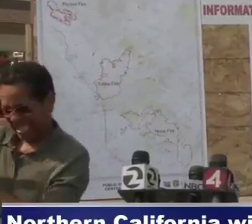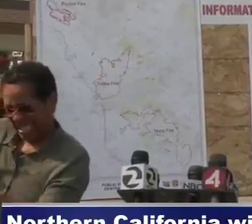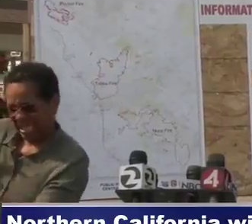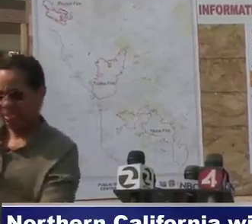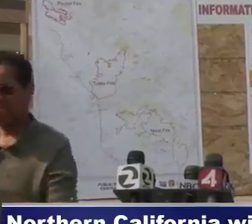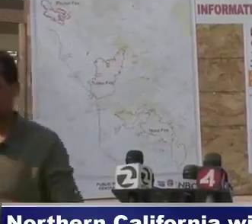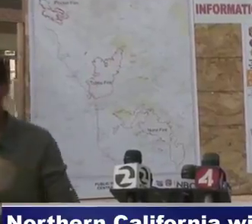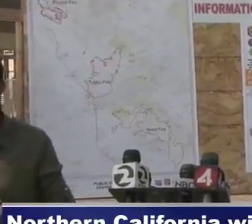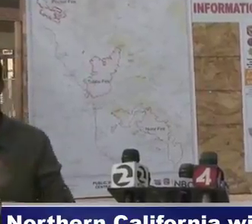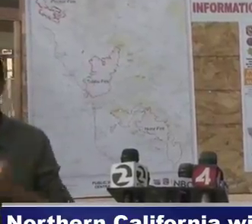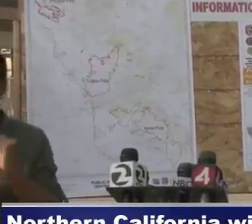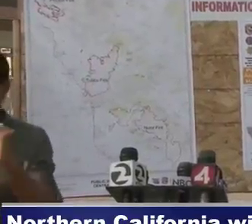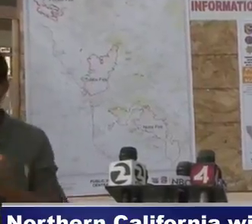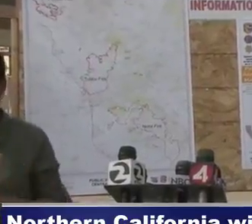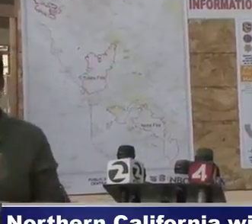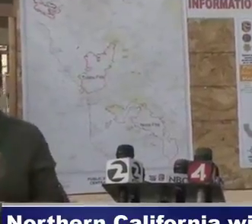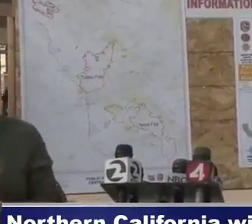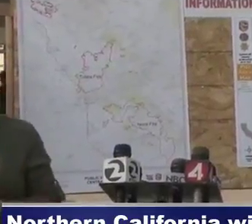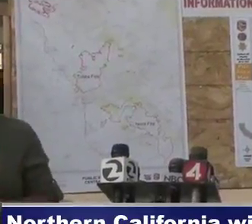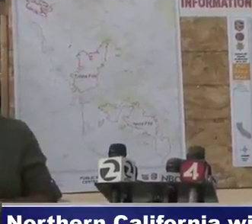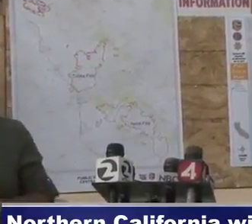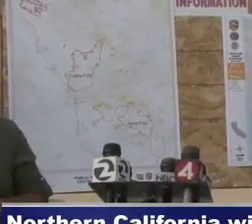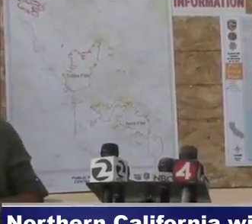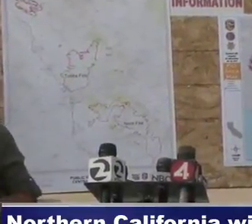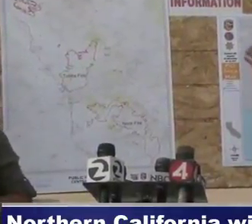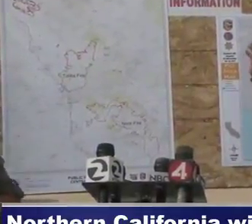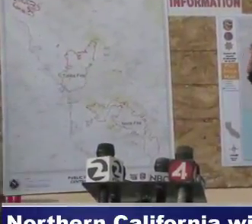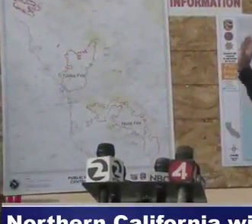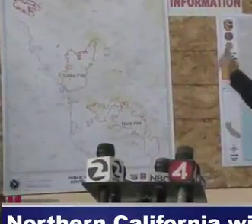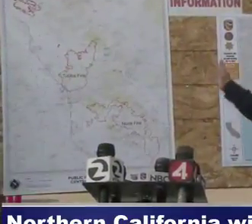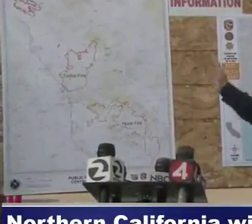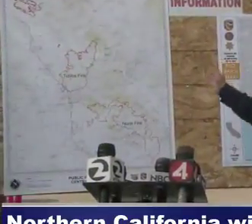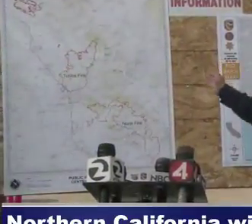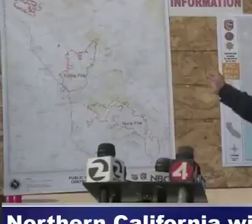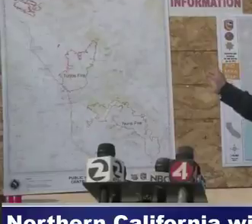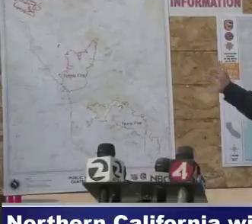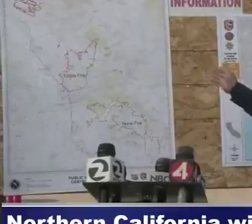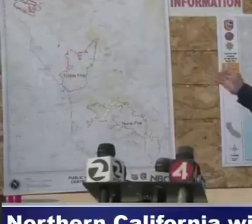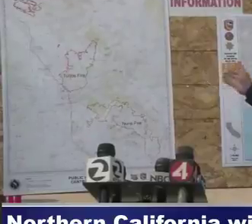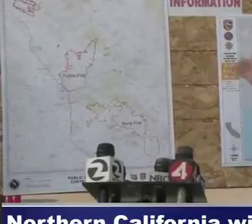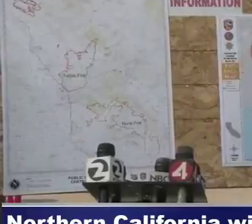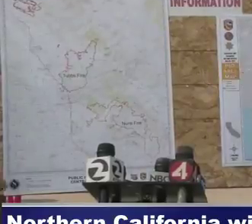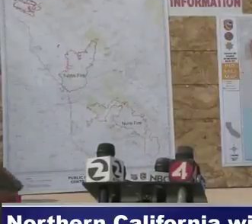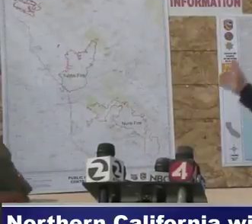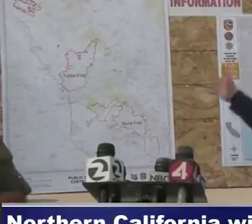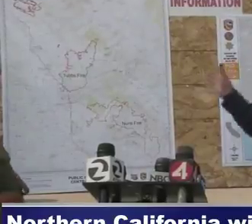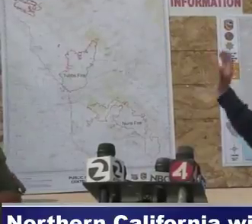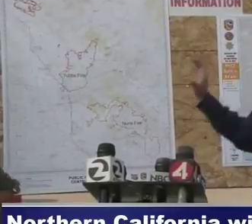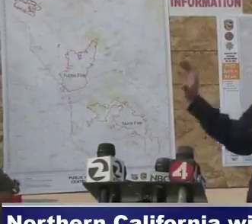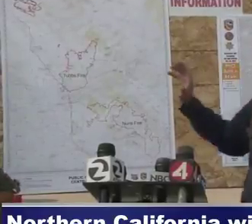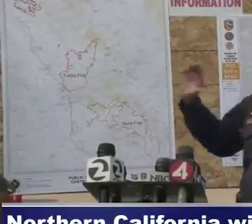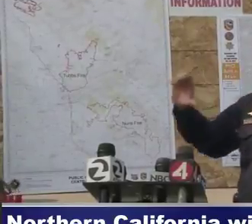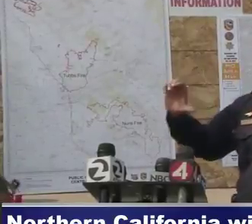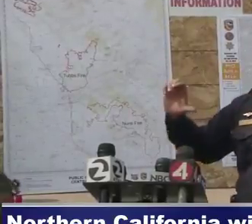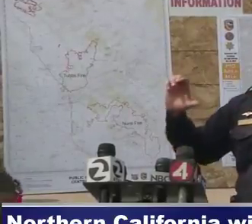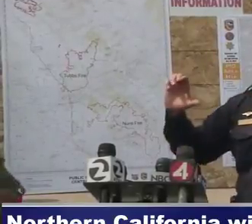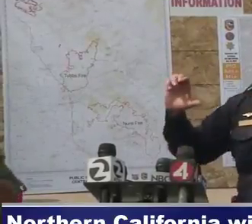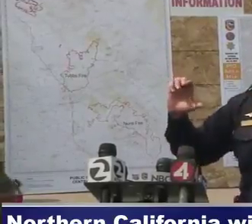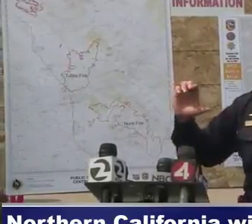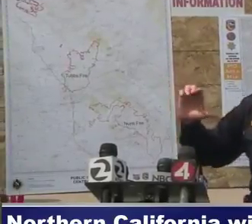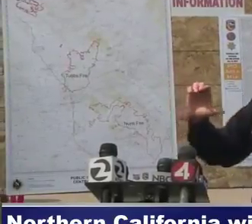this operation. On the east side of that fire, you can see we've already started by putting a little bit of black line on there, meaning our comfort level for that